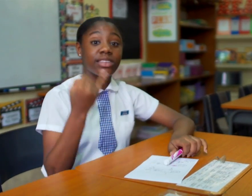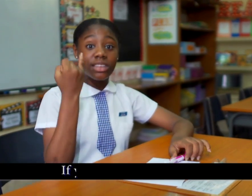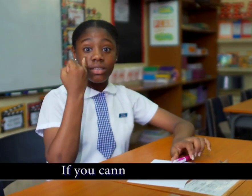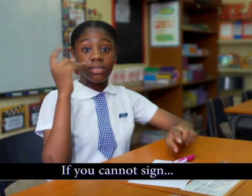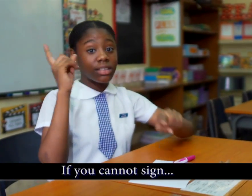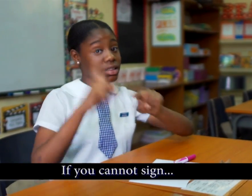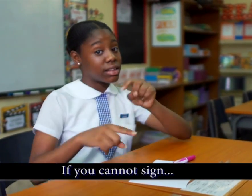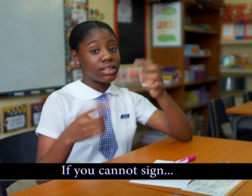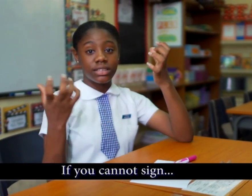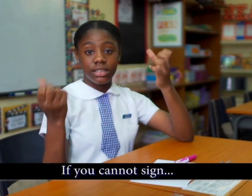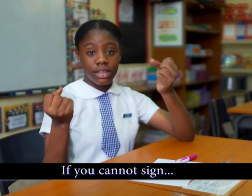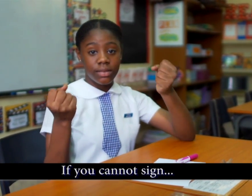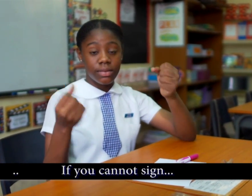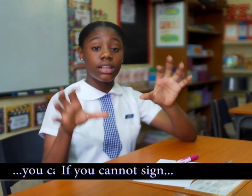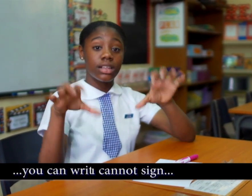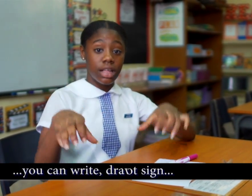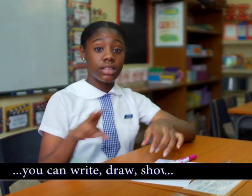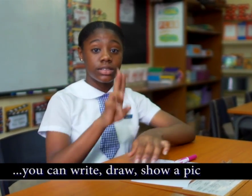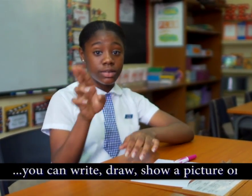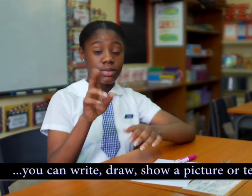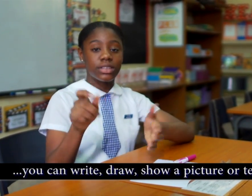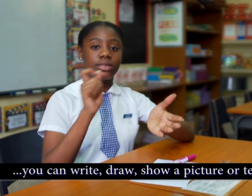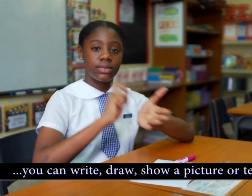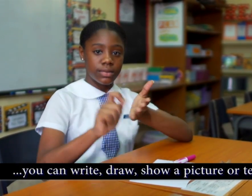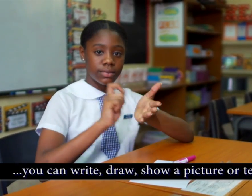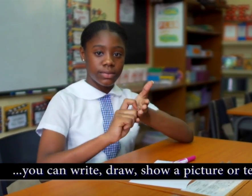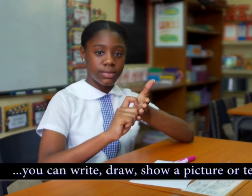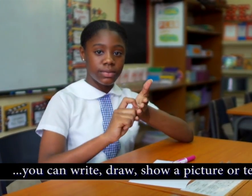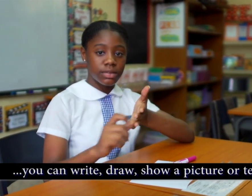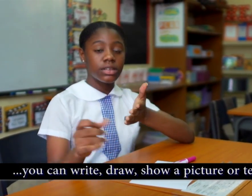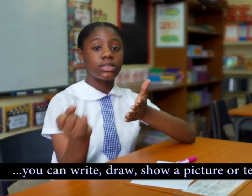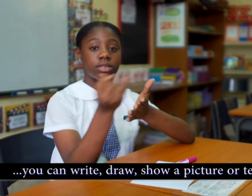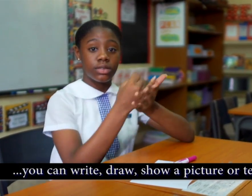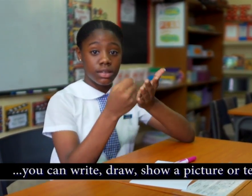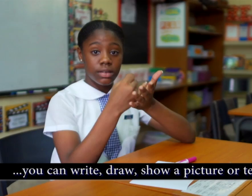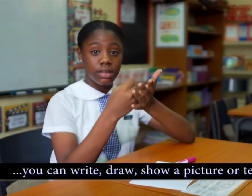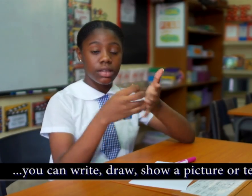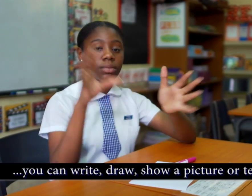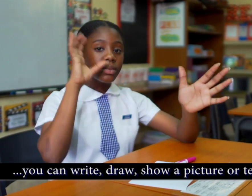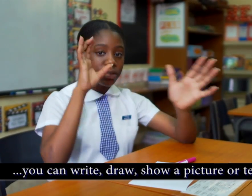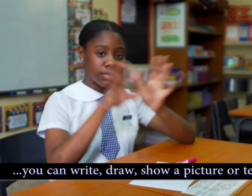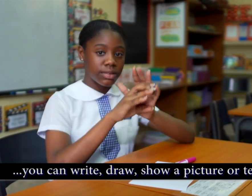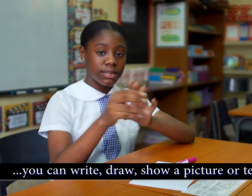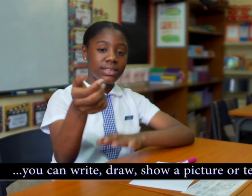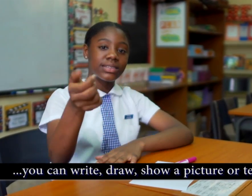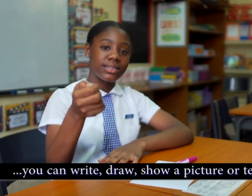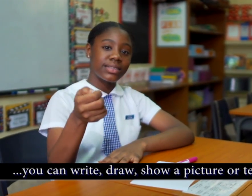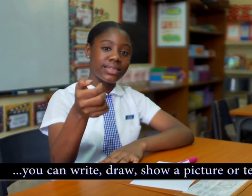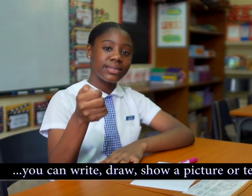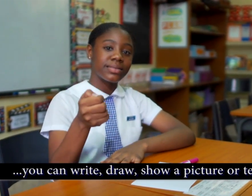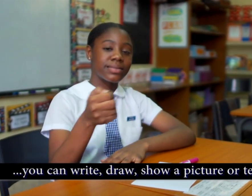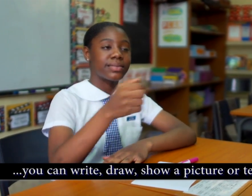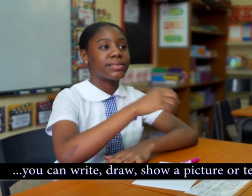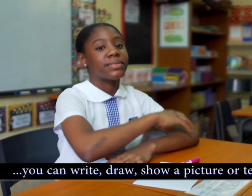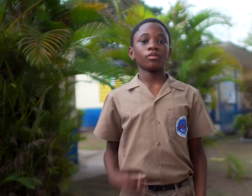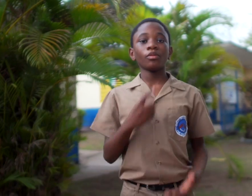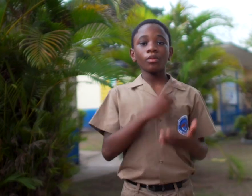If you cannot sign, you can write, draw, show a picture, or text.